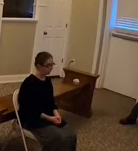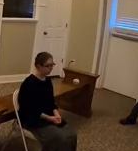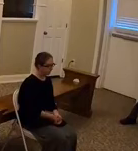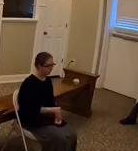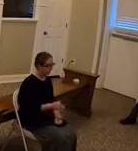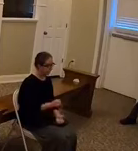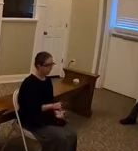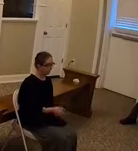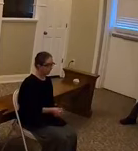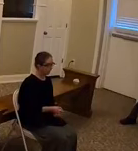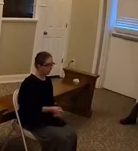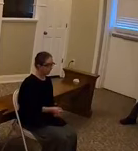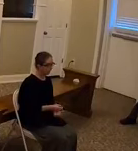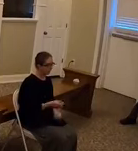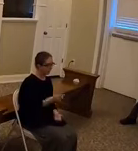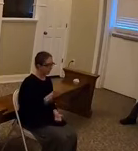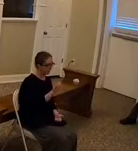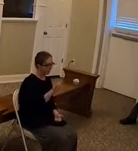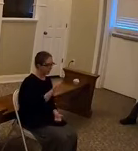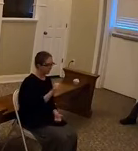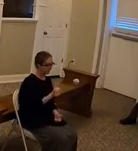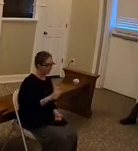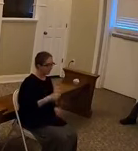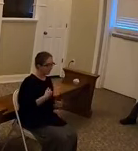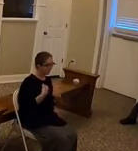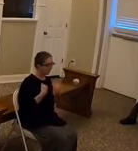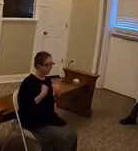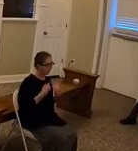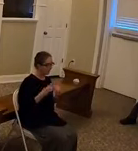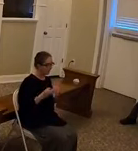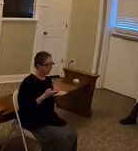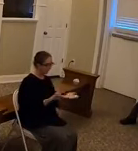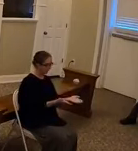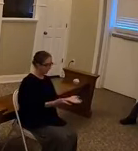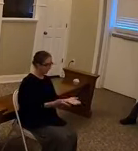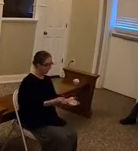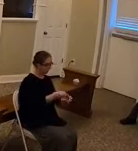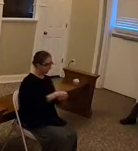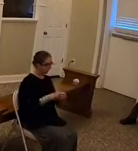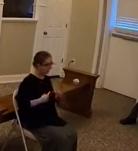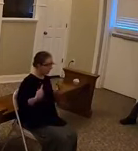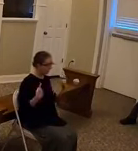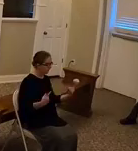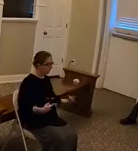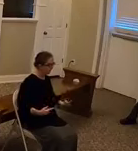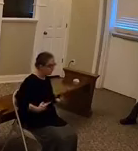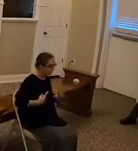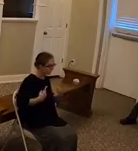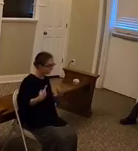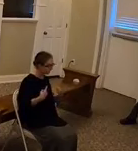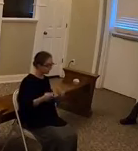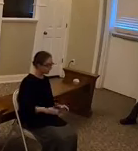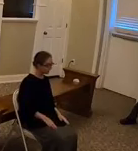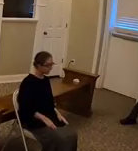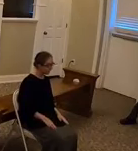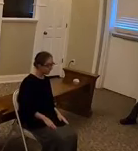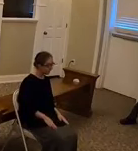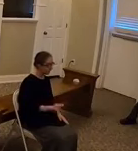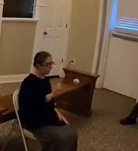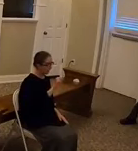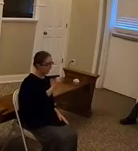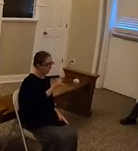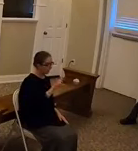All that debt that I owed in sin was